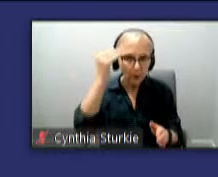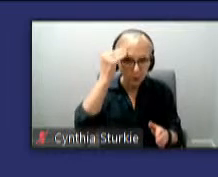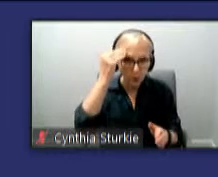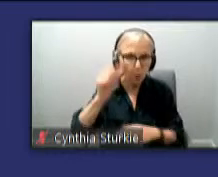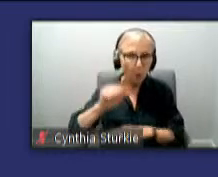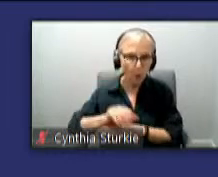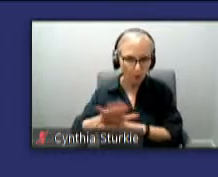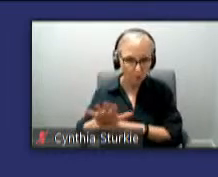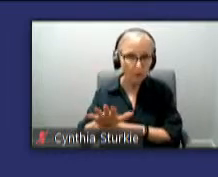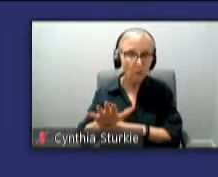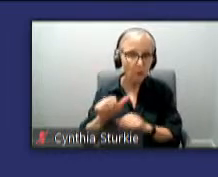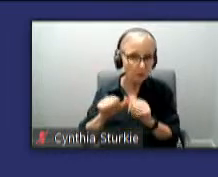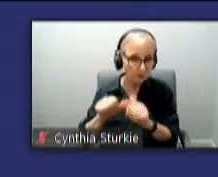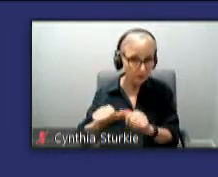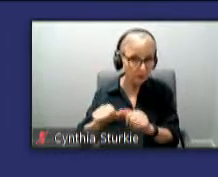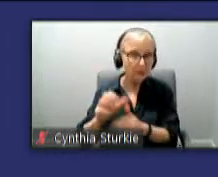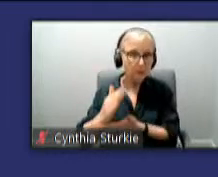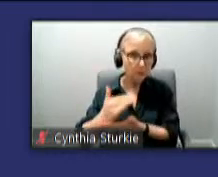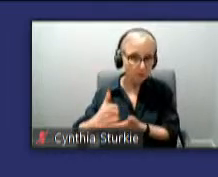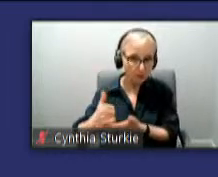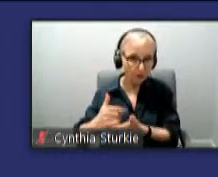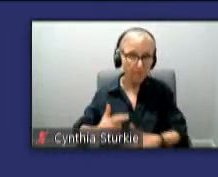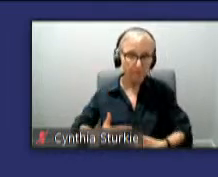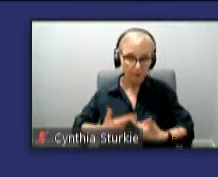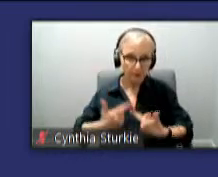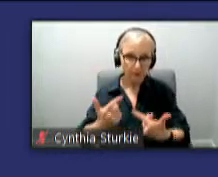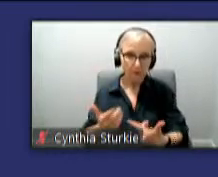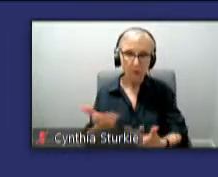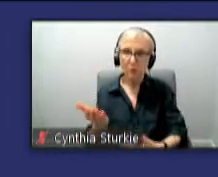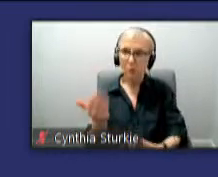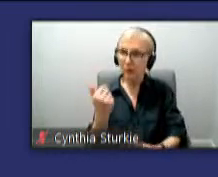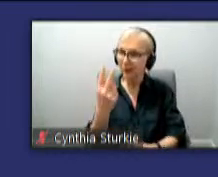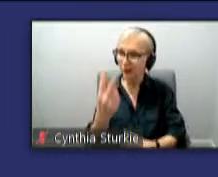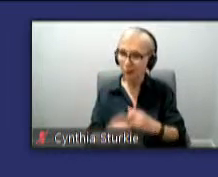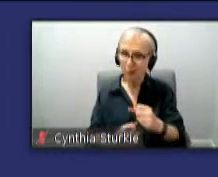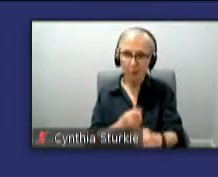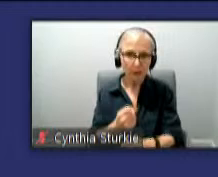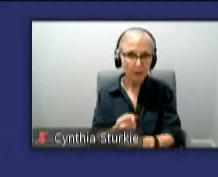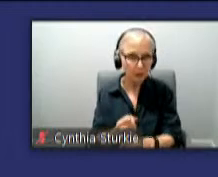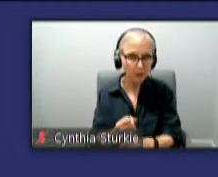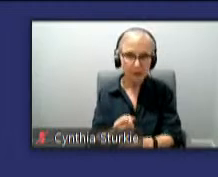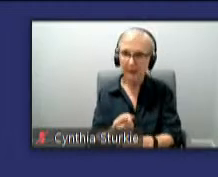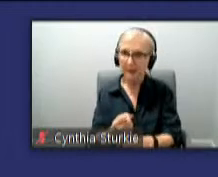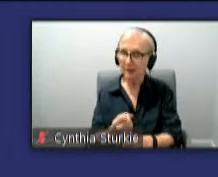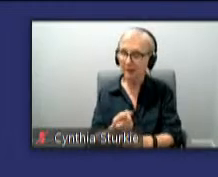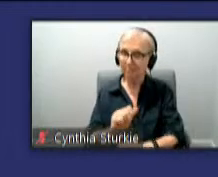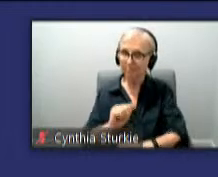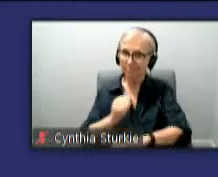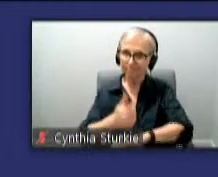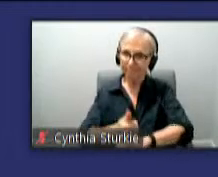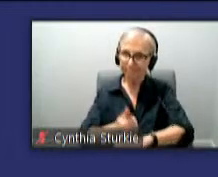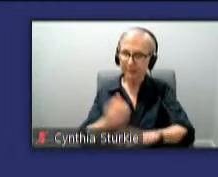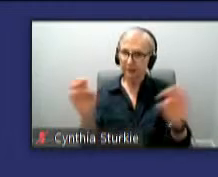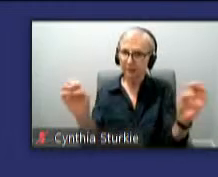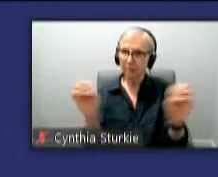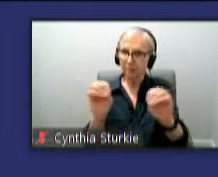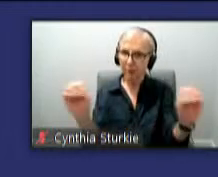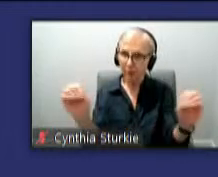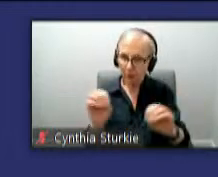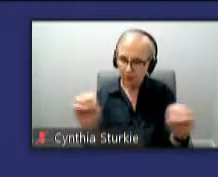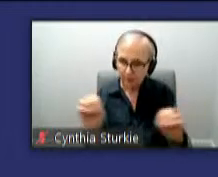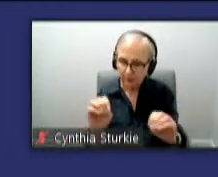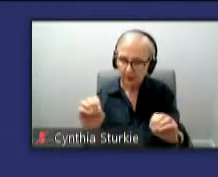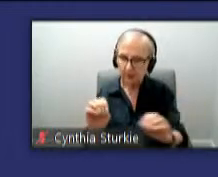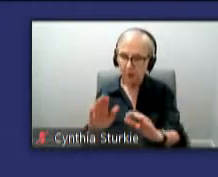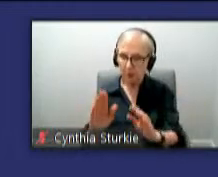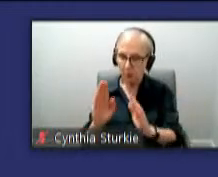These past 2 years have brought us an unprecedented public health emergency, and we built and scaled our public health response in a